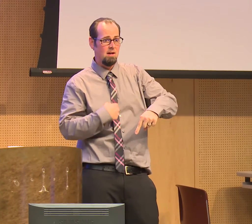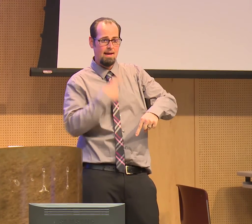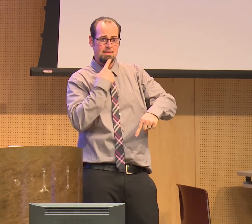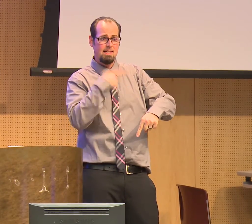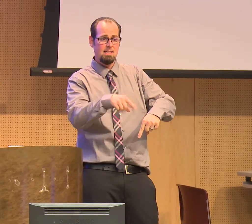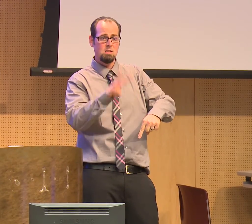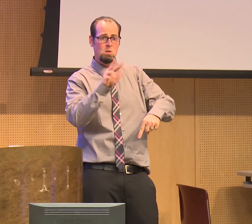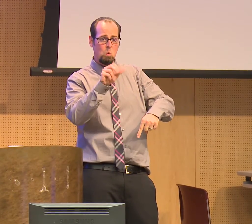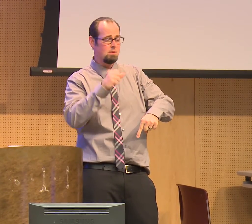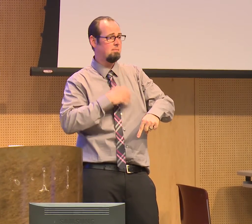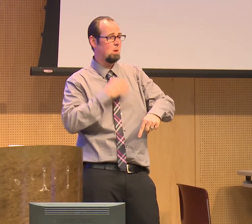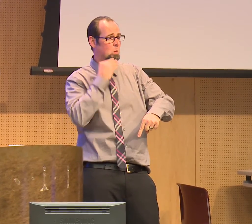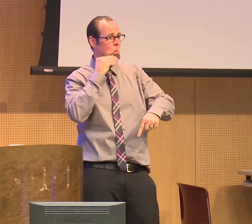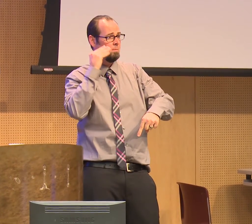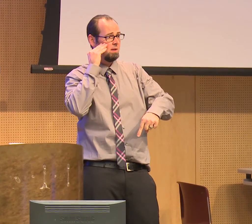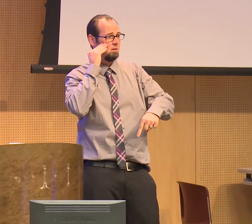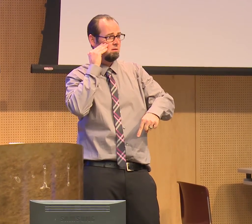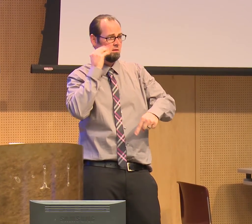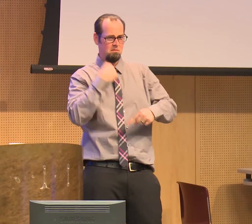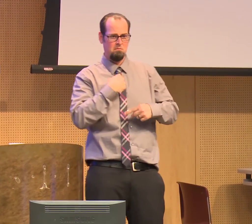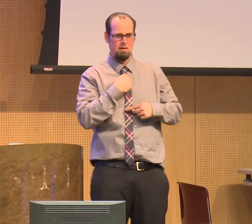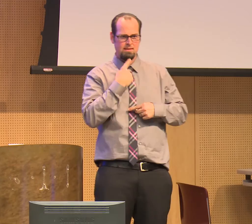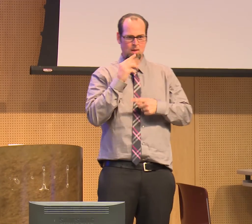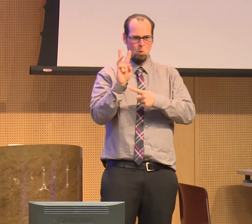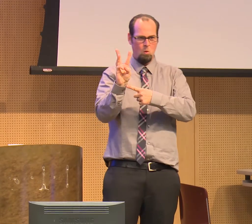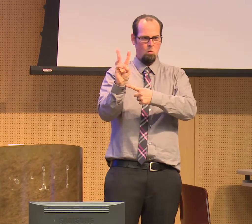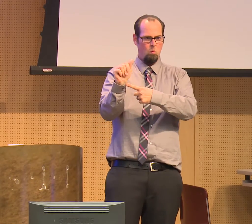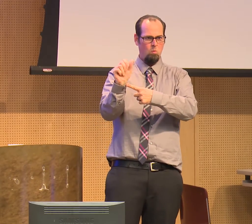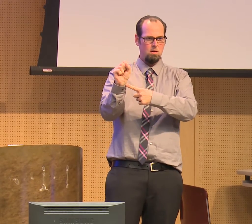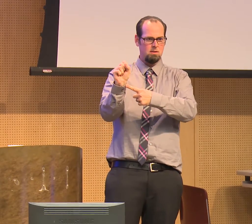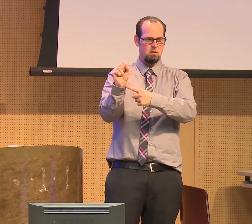And then I decided it was time for me to come back home to Rochester.